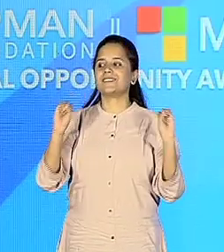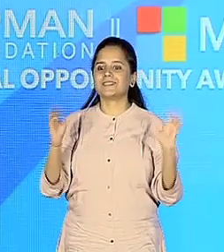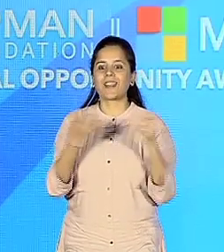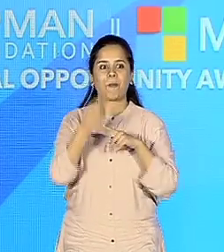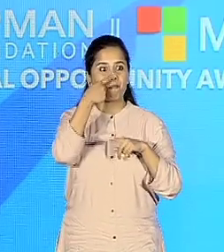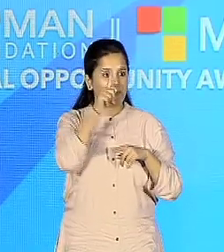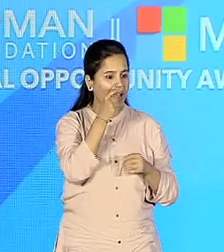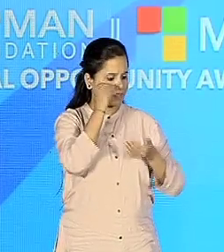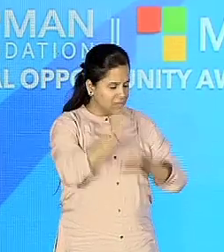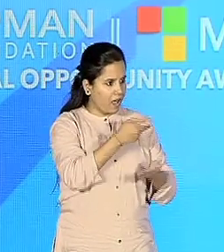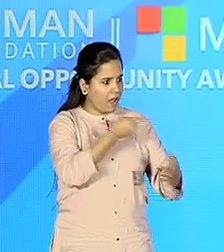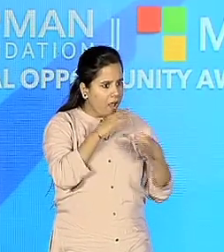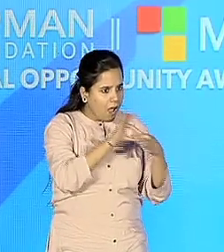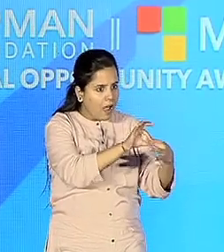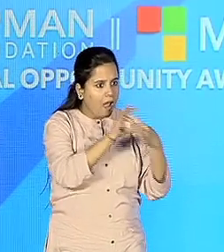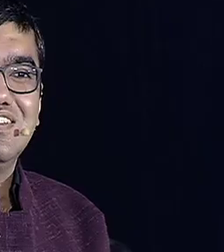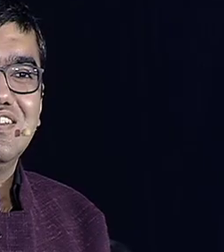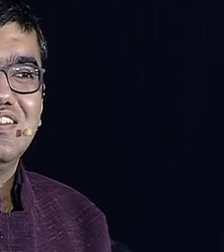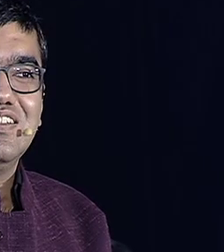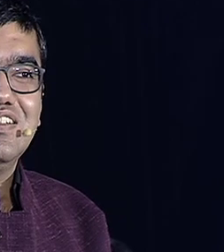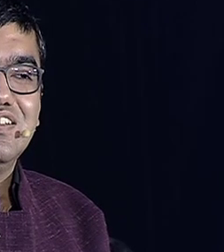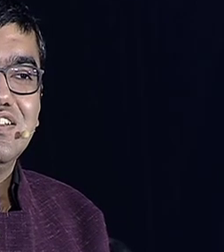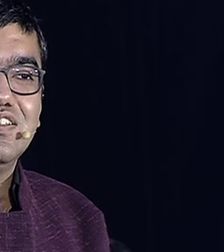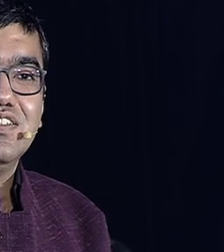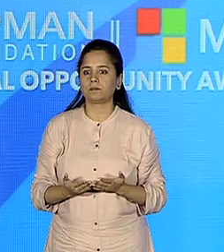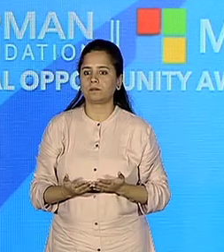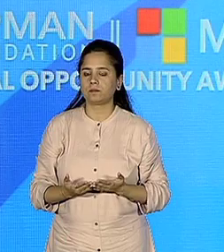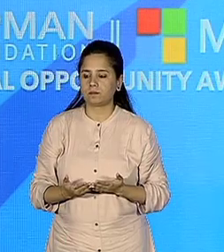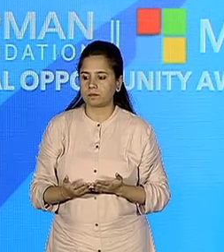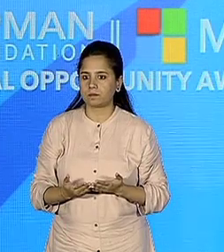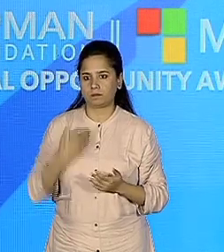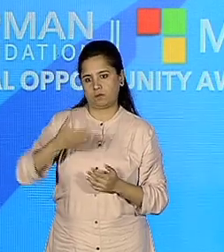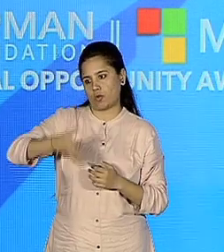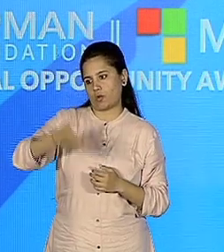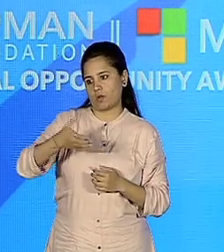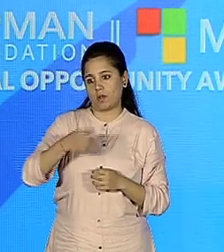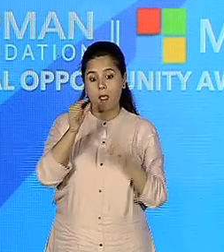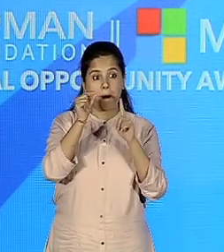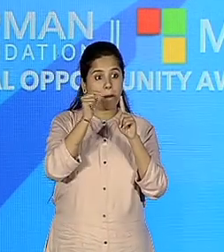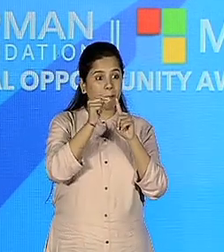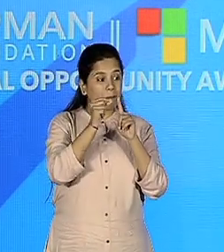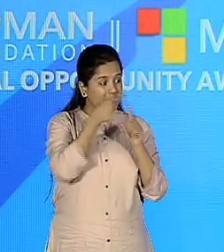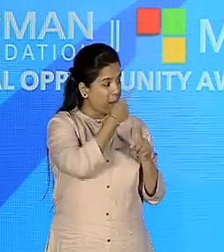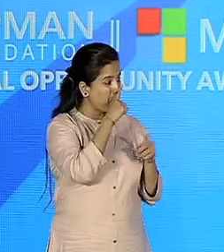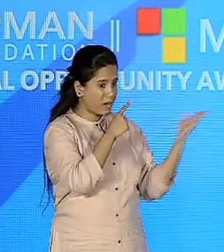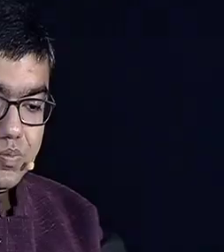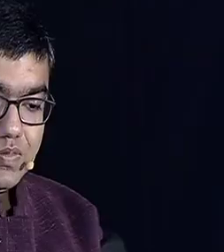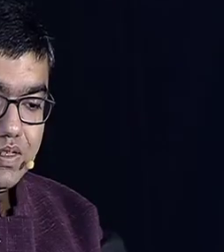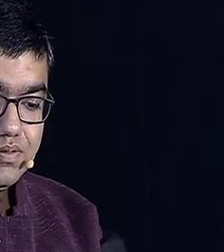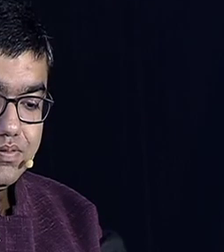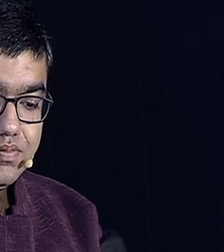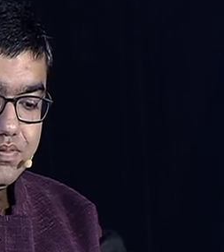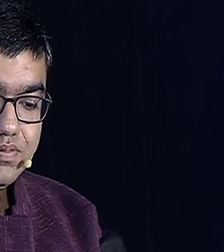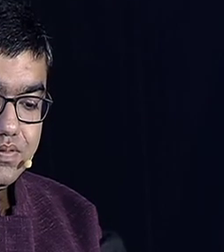adversity is the mother of all invention. It is not it's not a typical NGO work which is happening